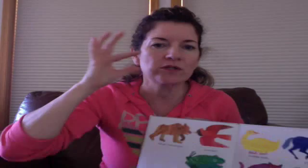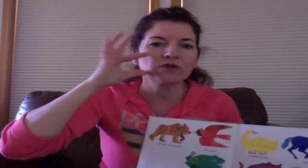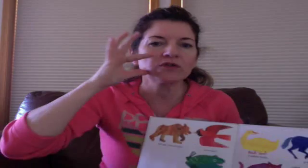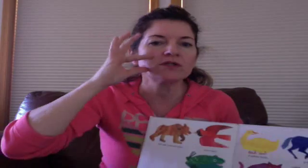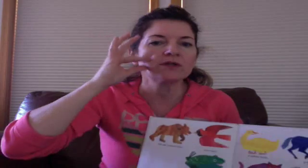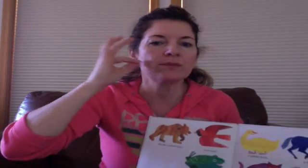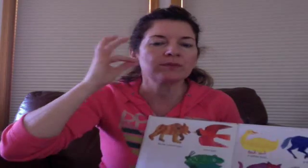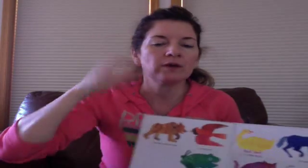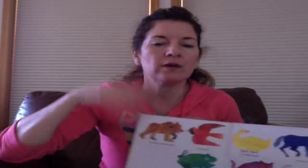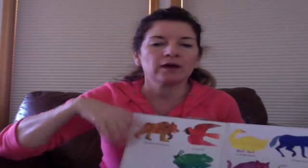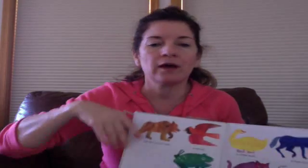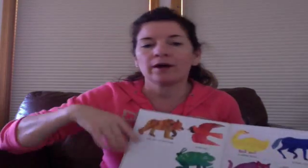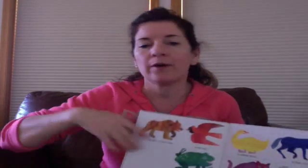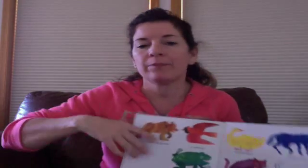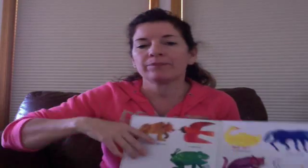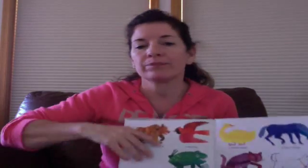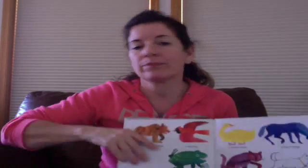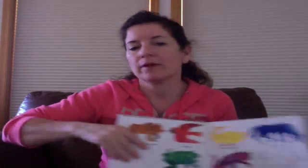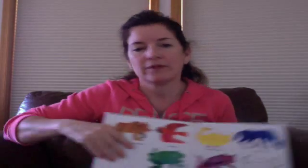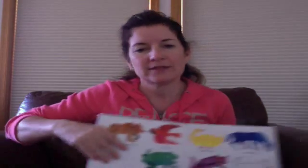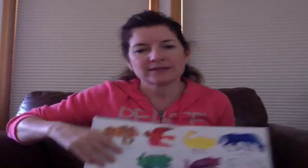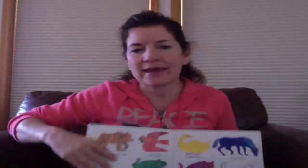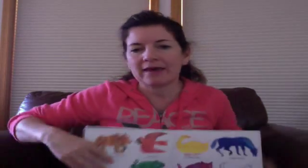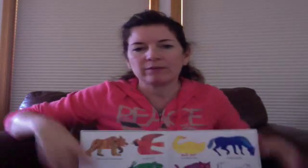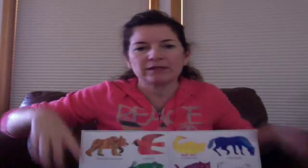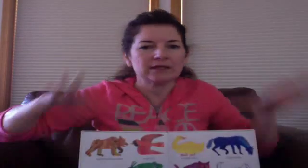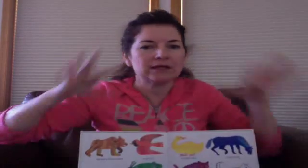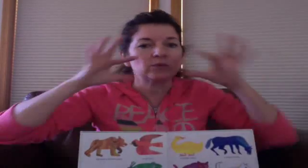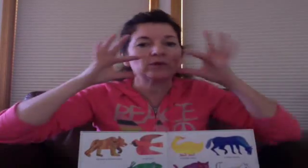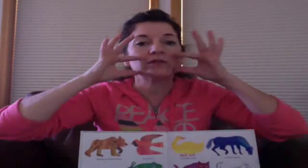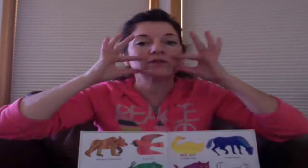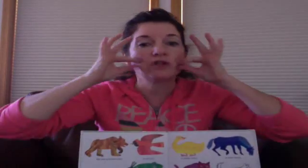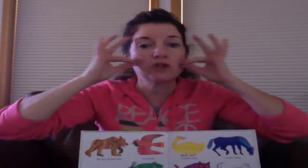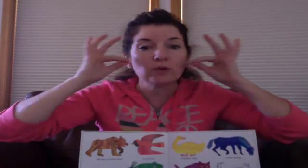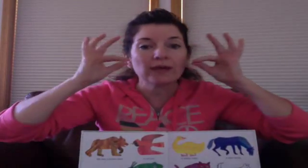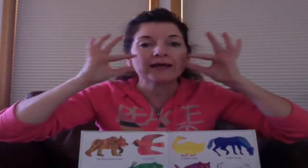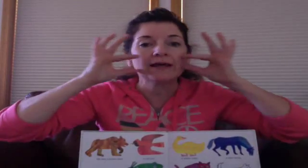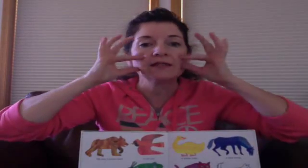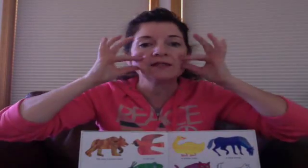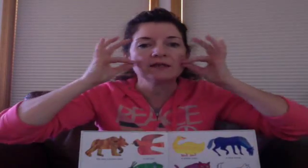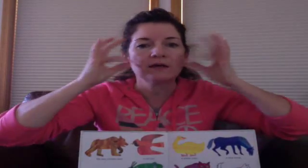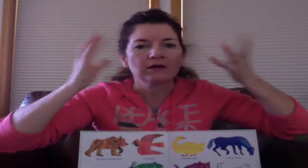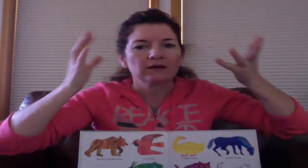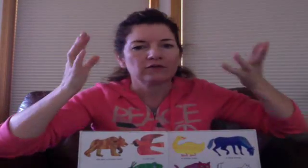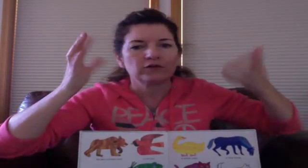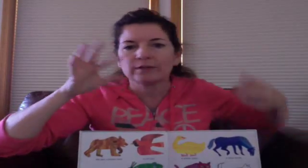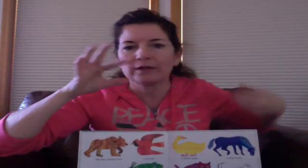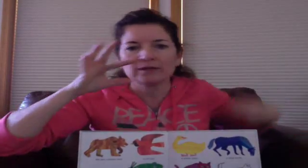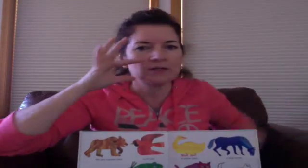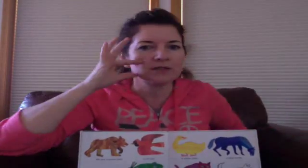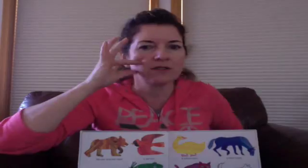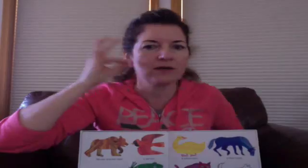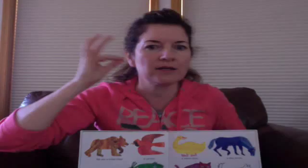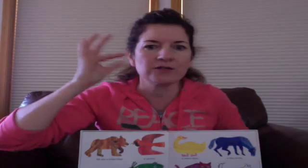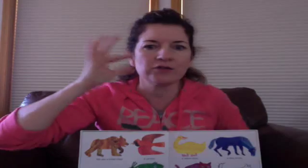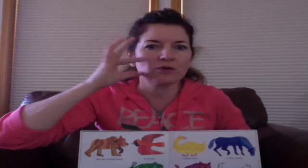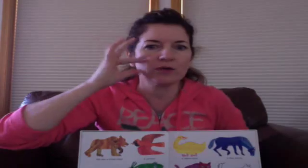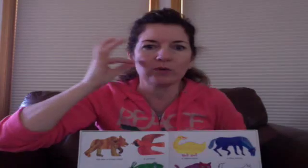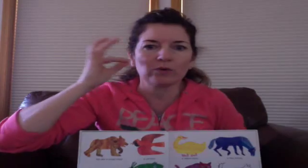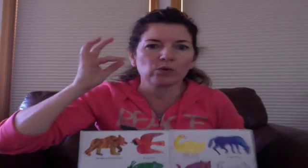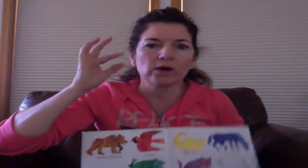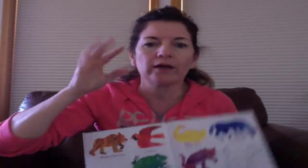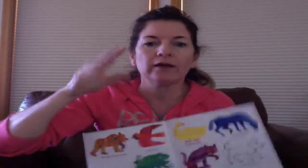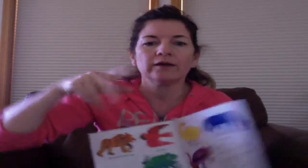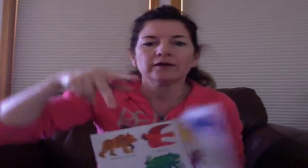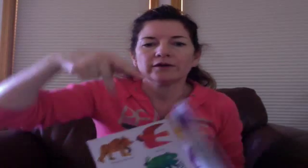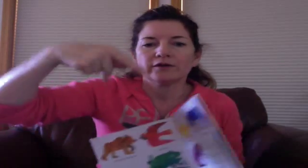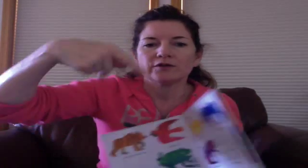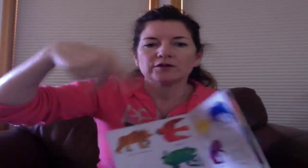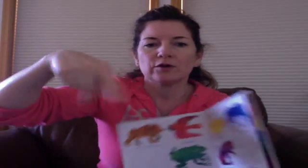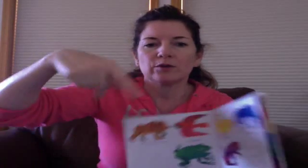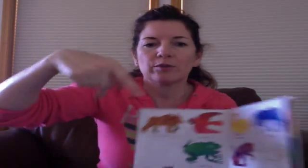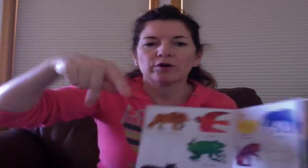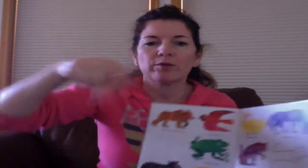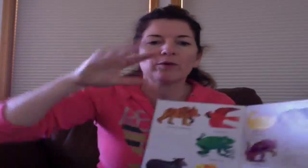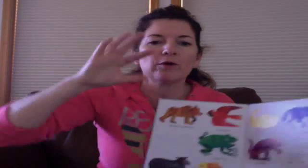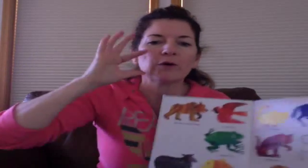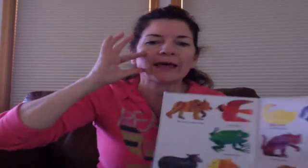whiskers. This can be done with 2 hands. For me, it's just a lot easier doing it with 1. So purple